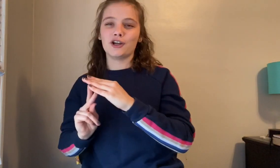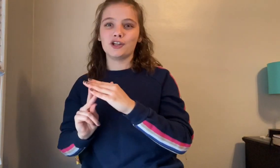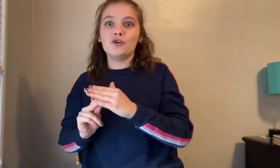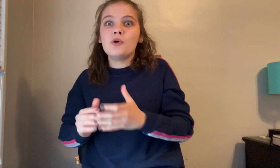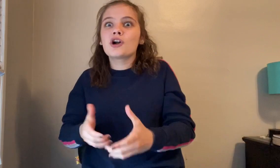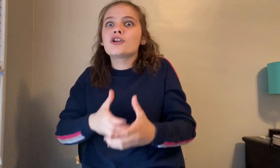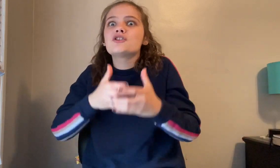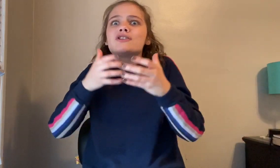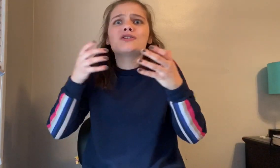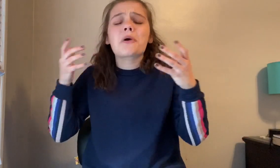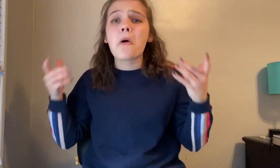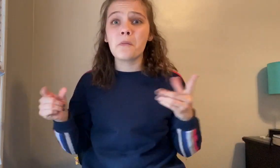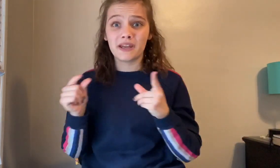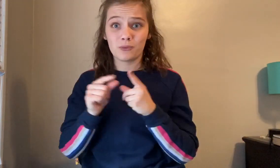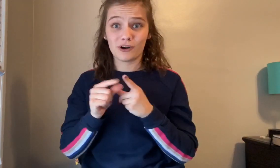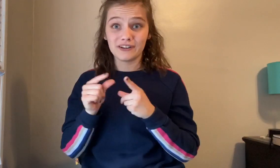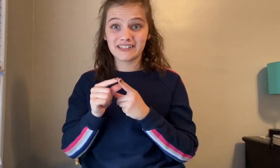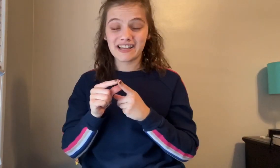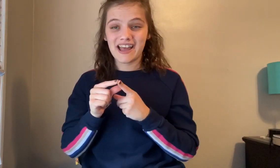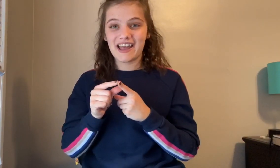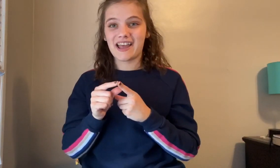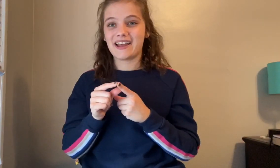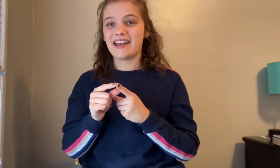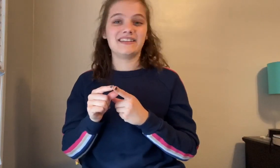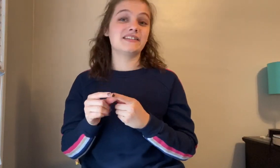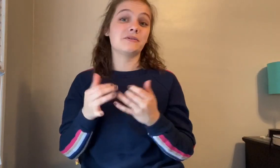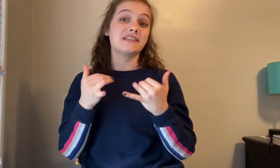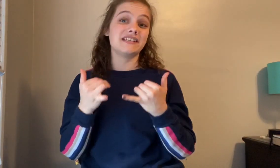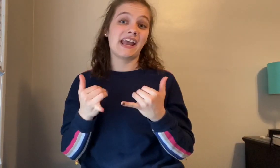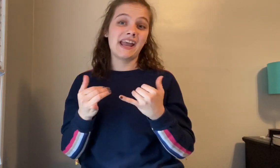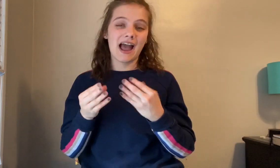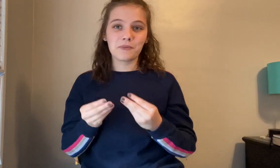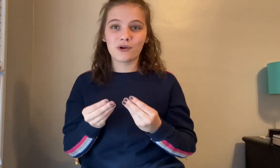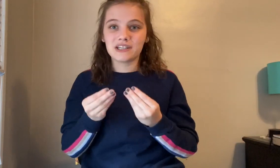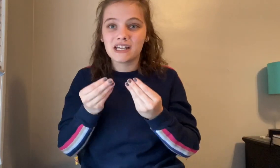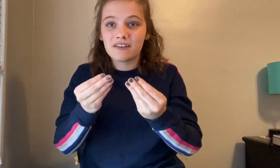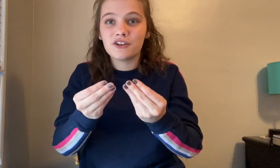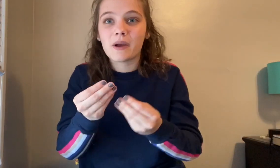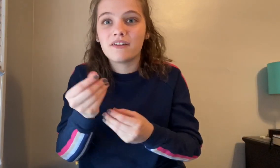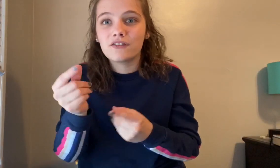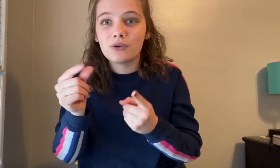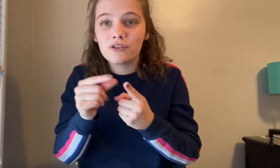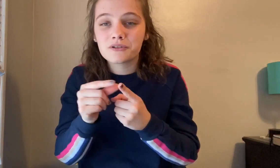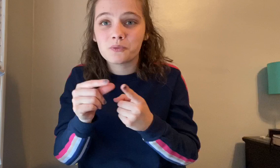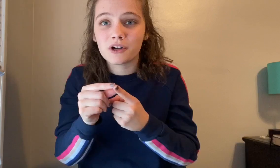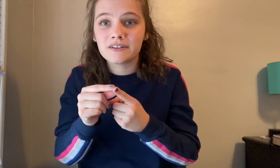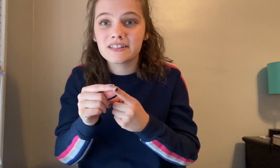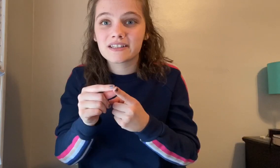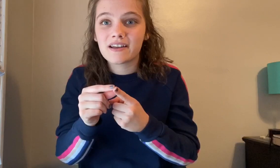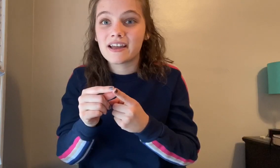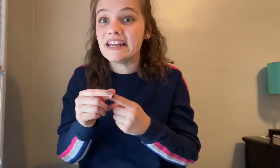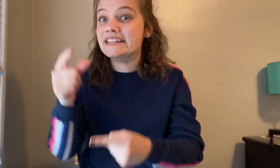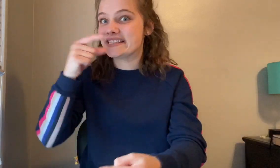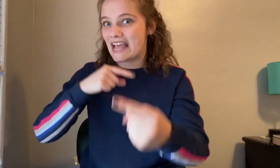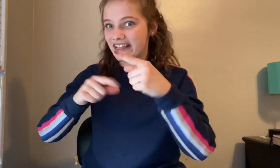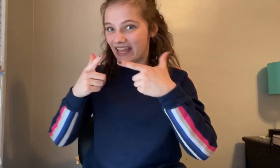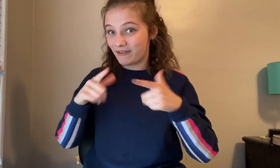you will learn so many words. And so today, I'm going to give you a few of those words in sign